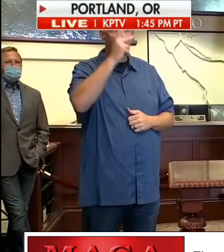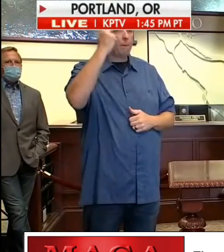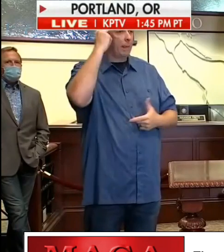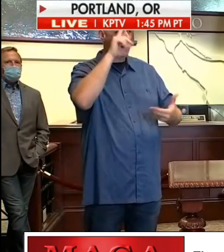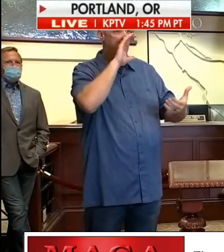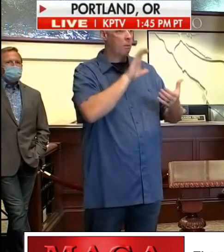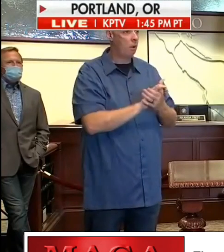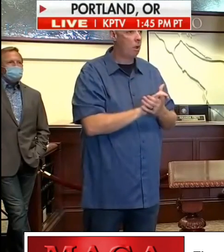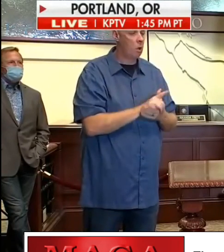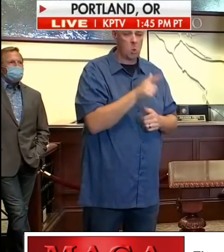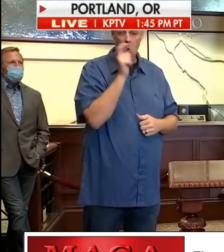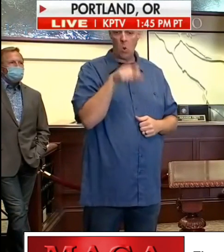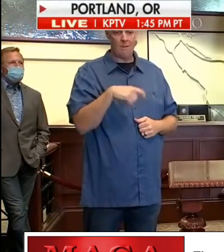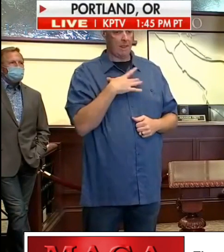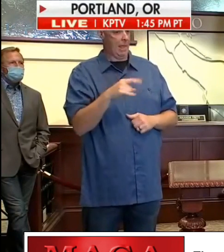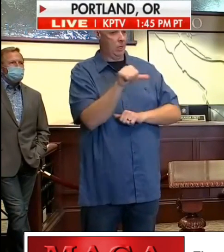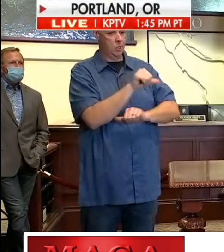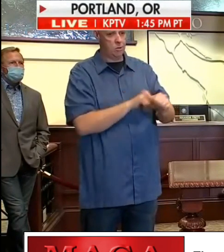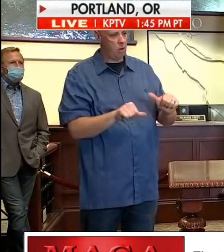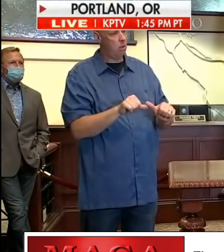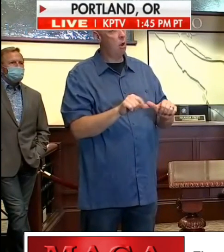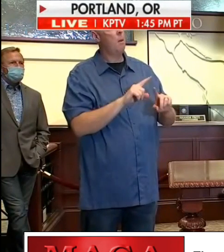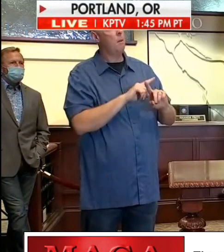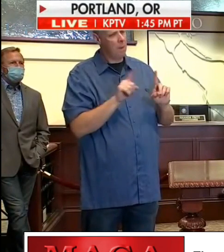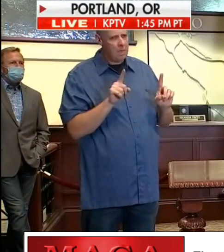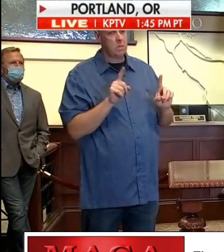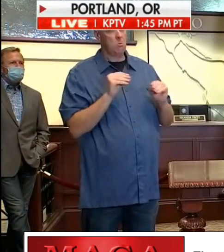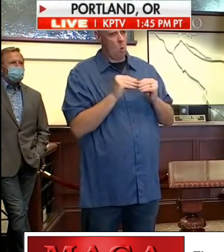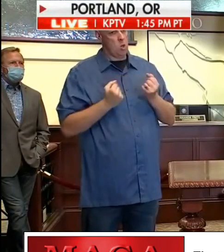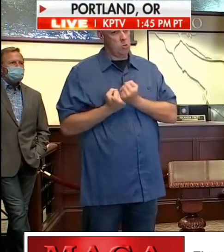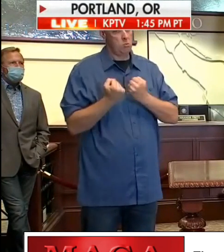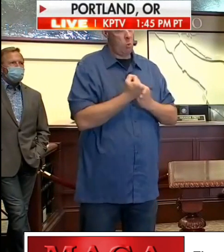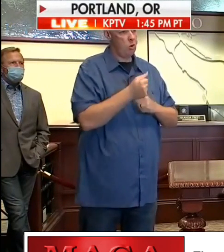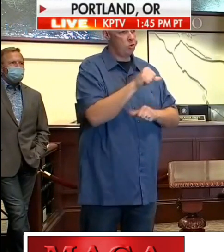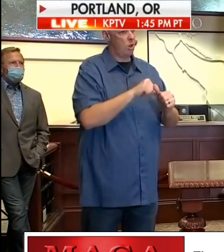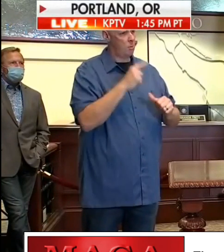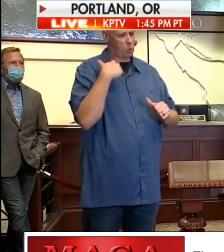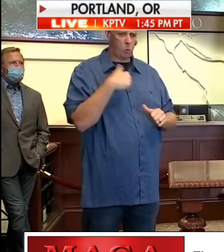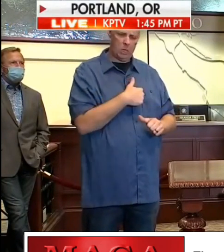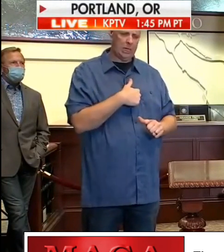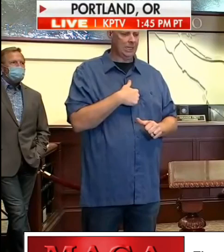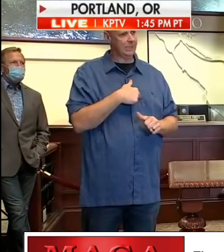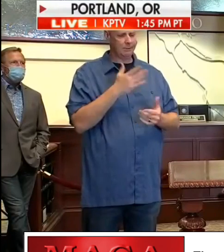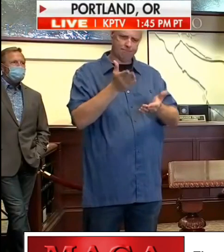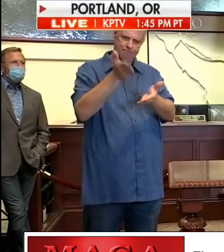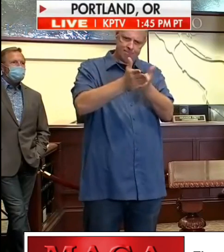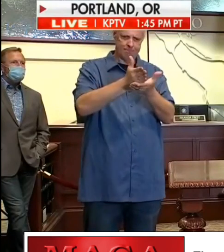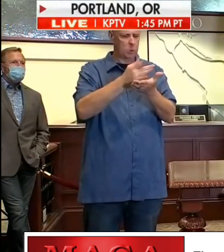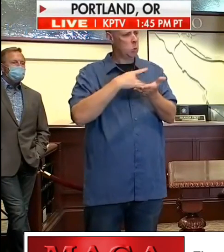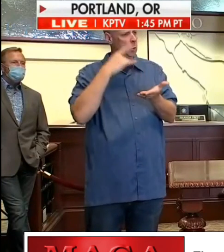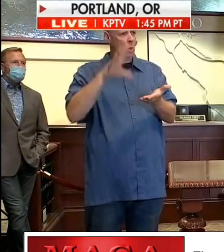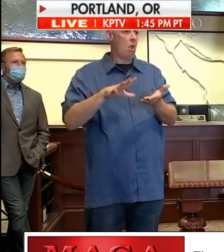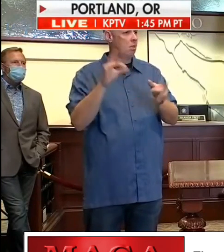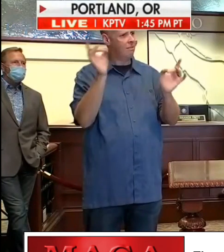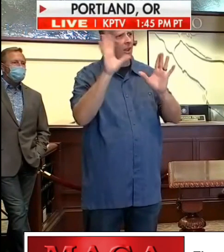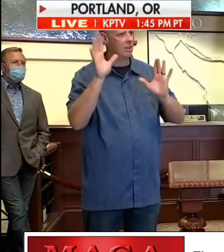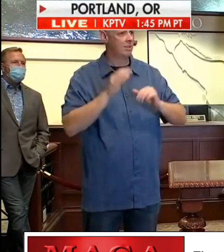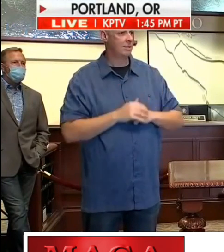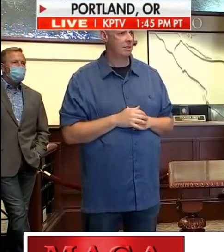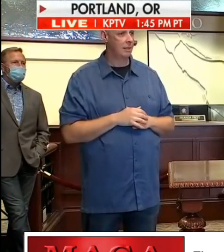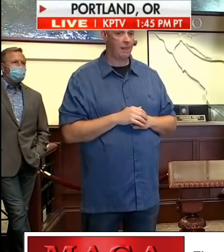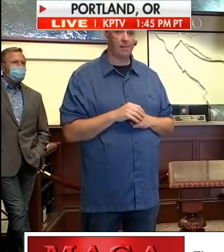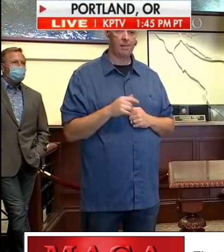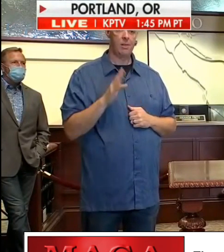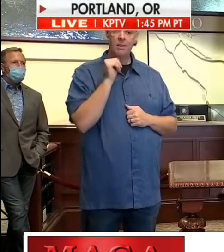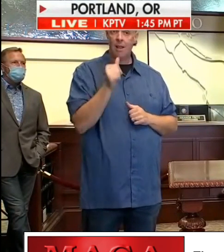whether we like each other. We should stand together because we denounce violence. And we know that it's not the right way